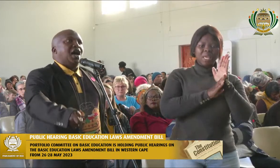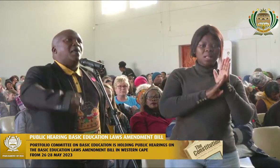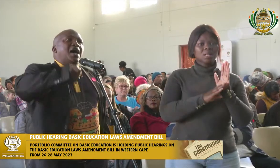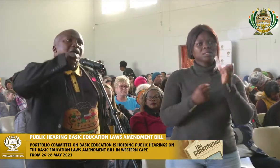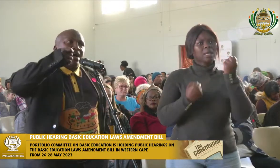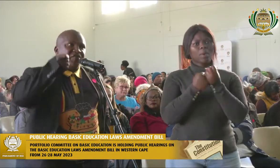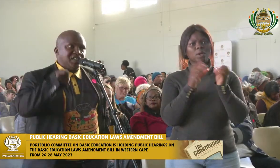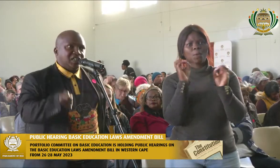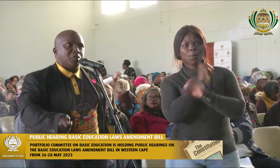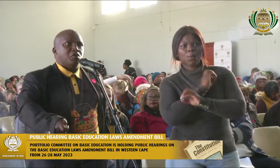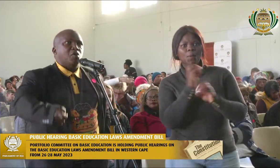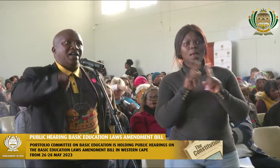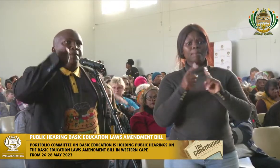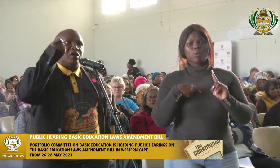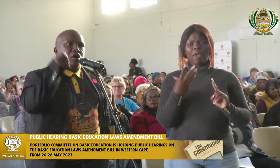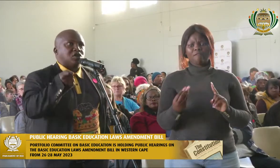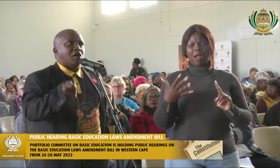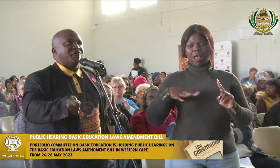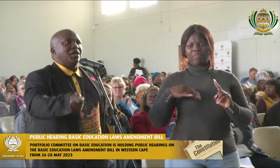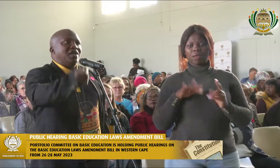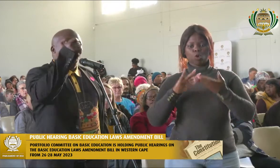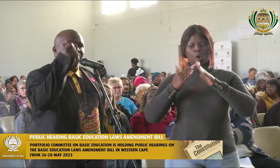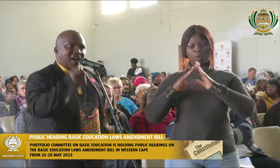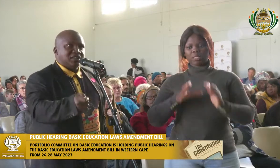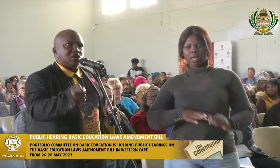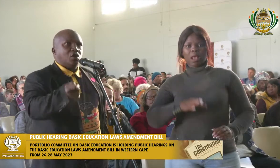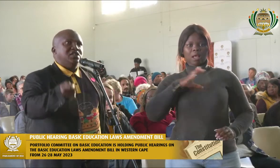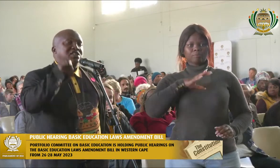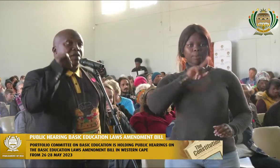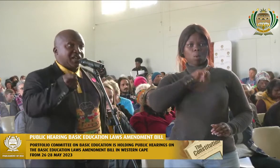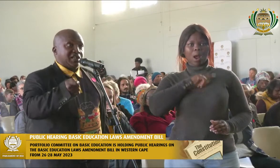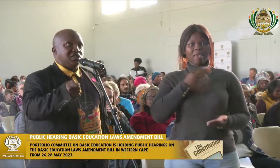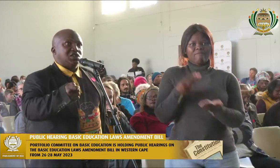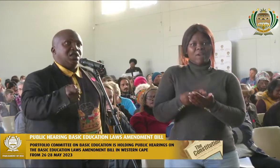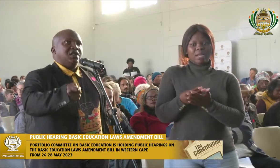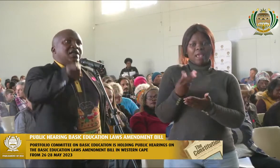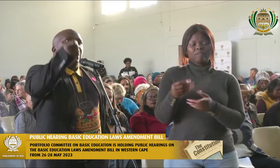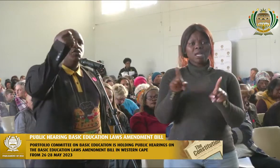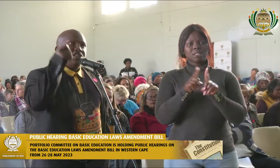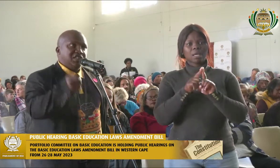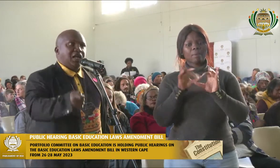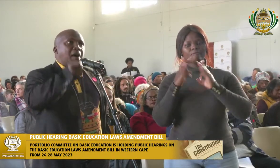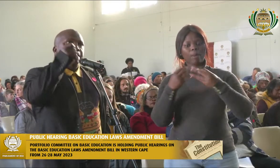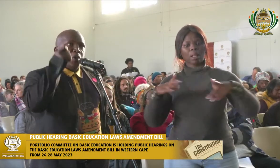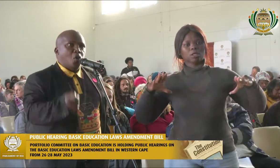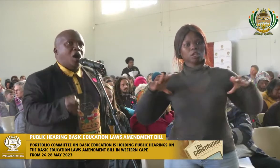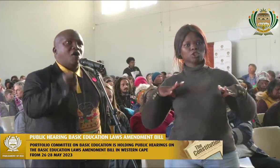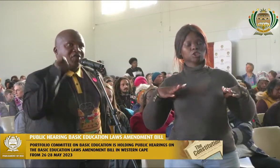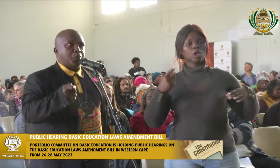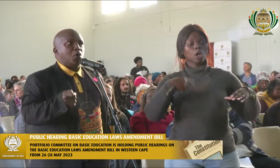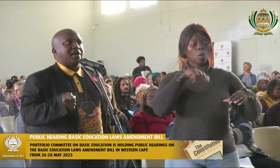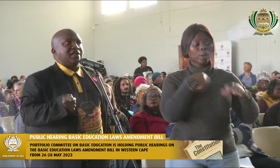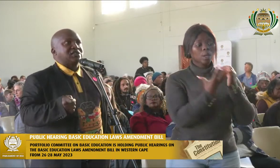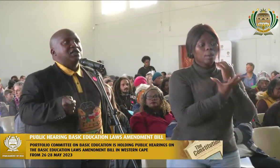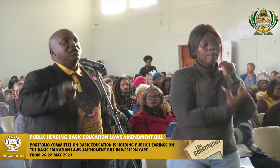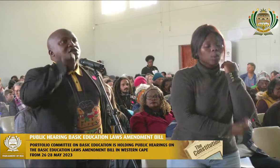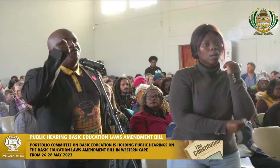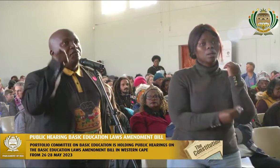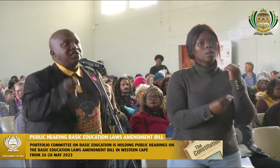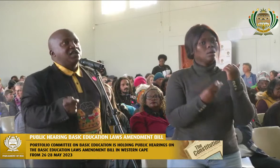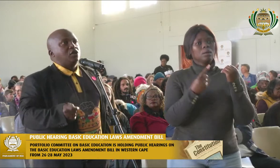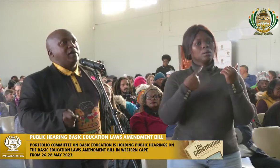bontamolukhuni abacomfortable bona because of i-funds oyise be-rich. Now thina ba-poor of the